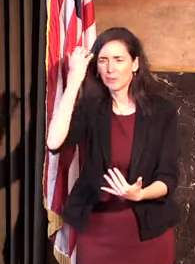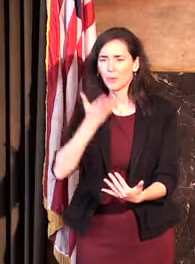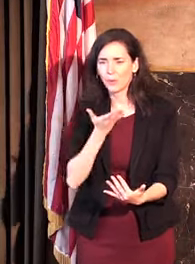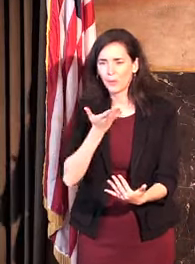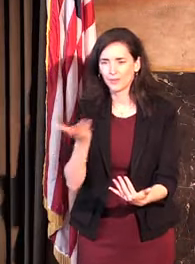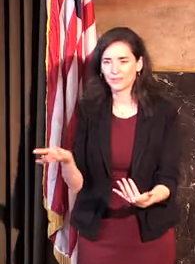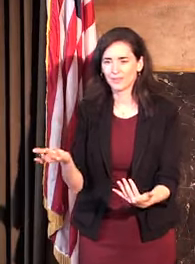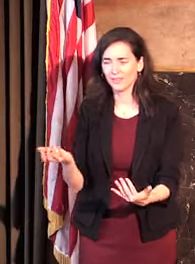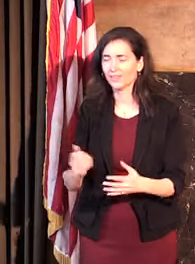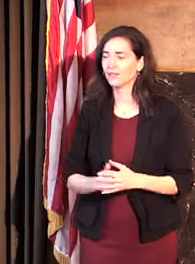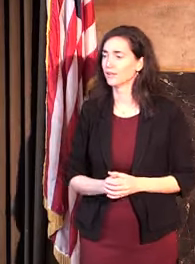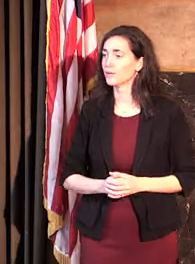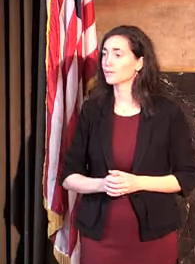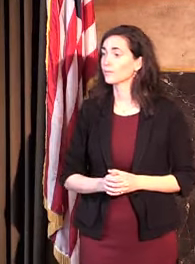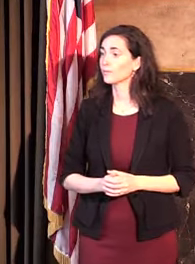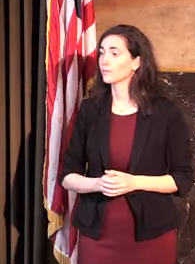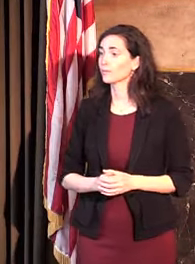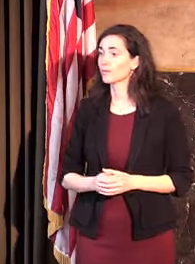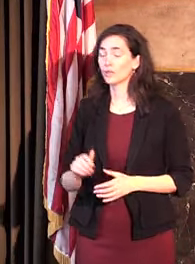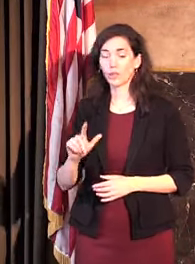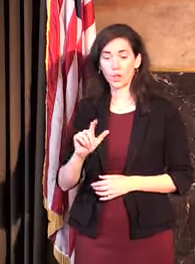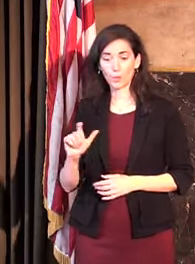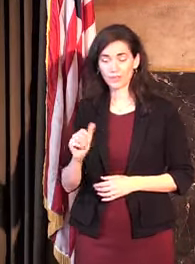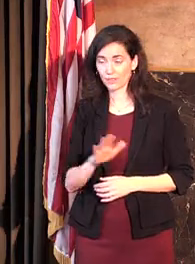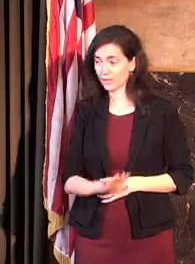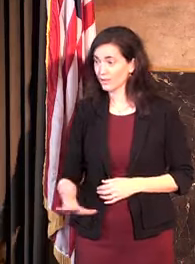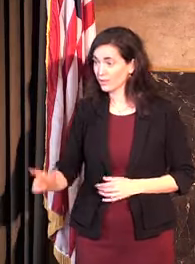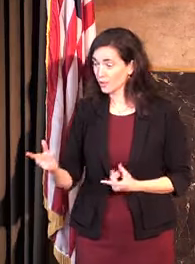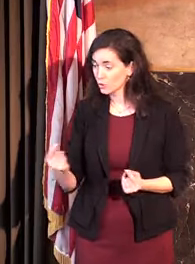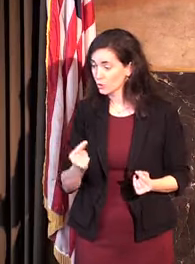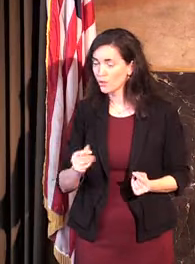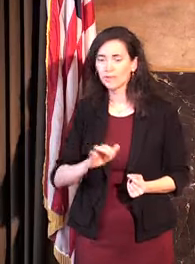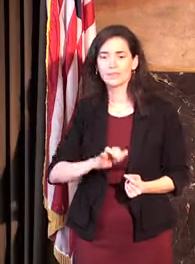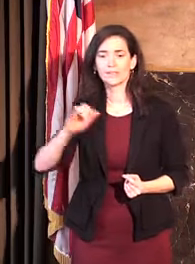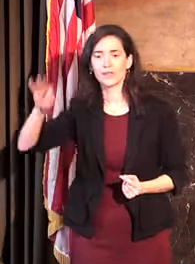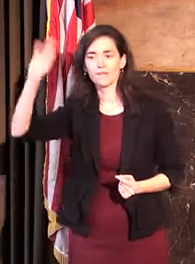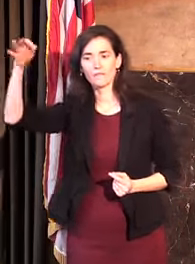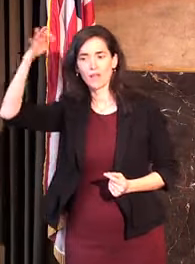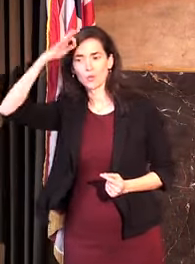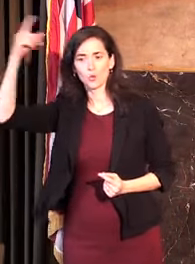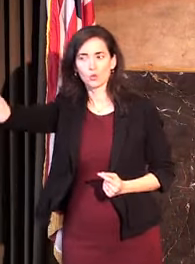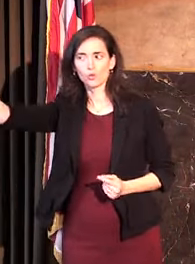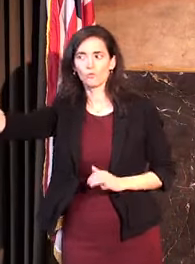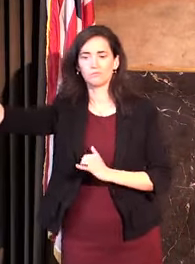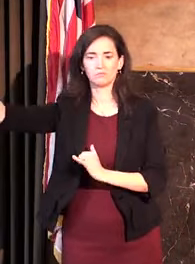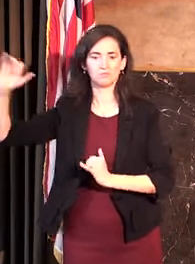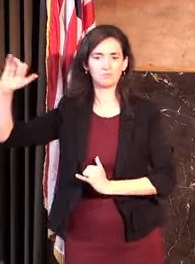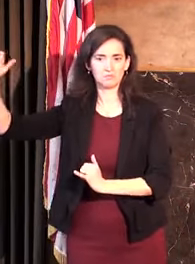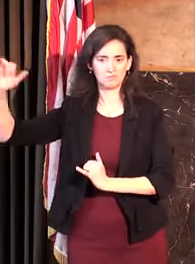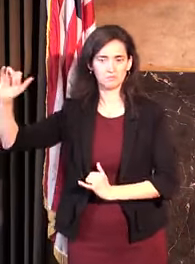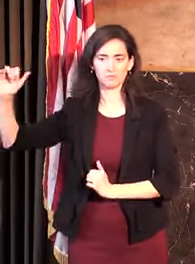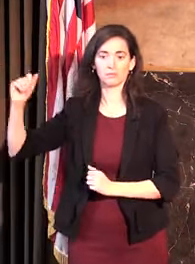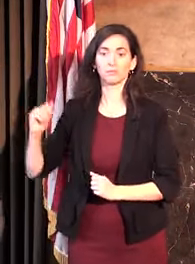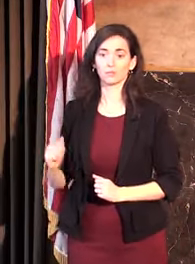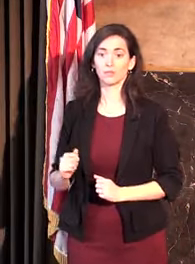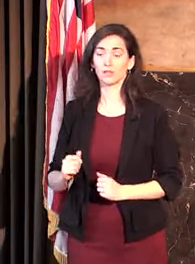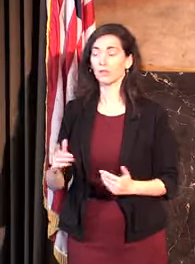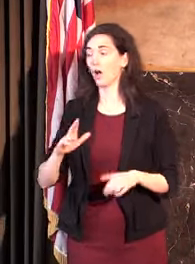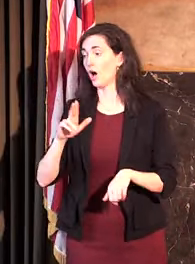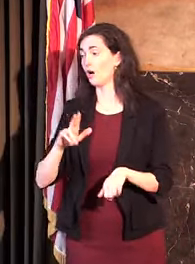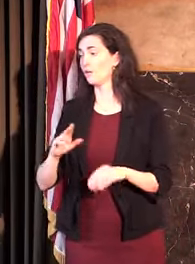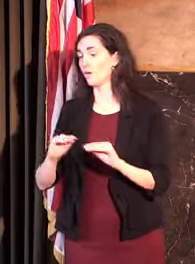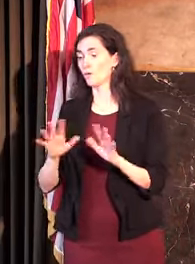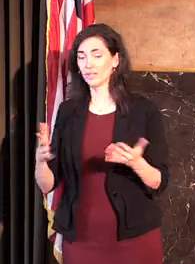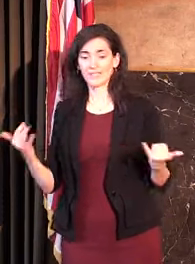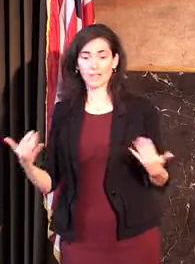doing here in Louisiana is mirrors what's happening on the federal level. Obviously, we remain in a public health